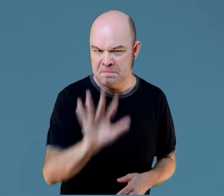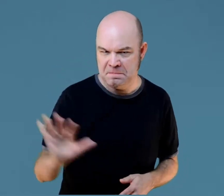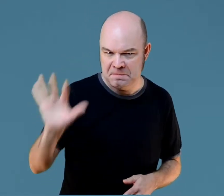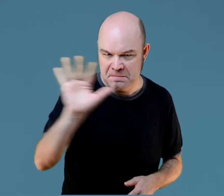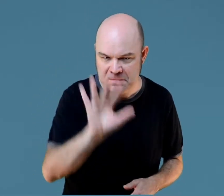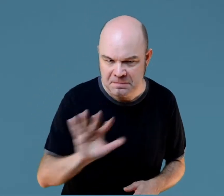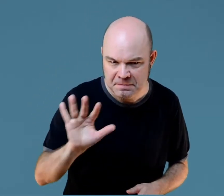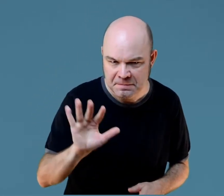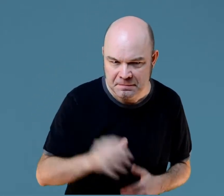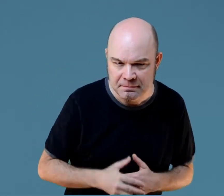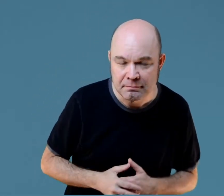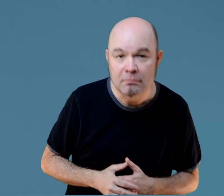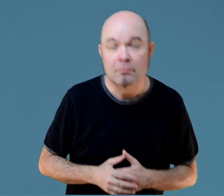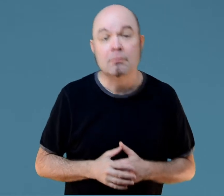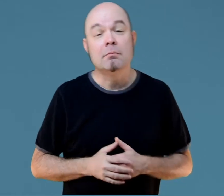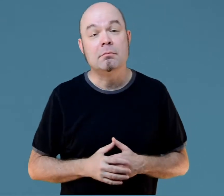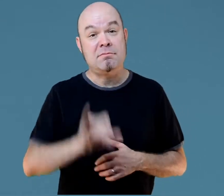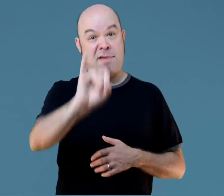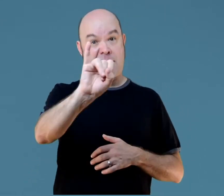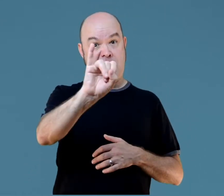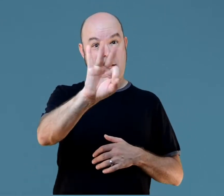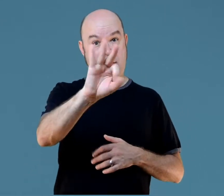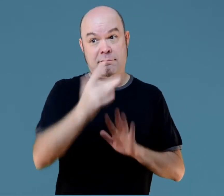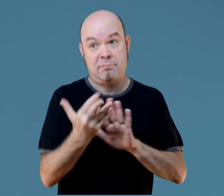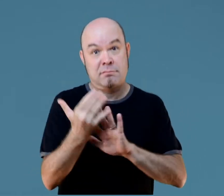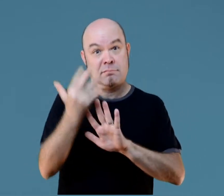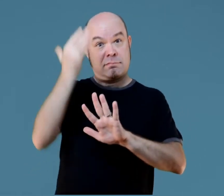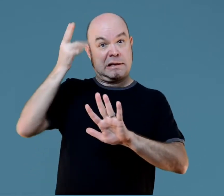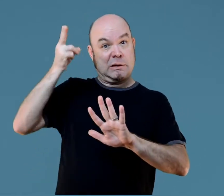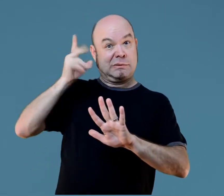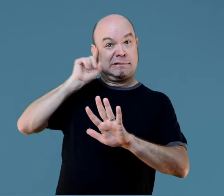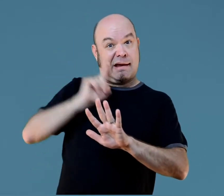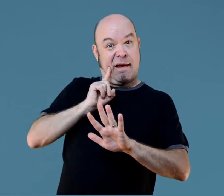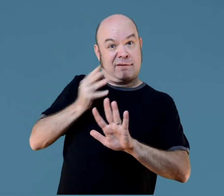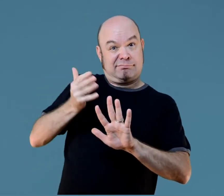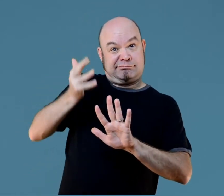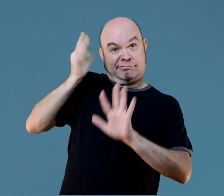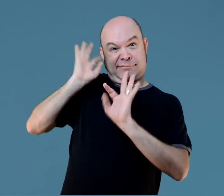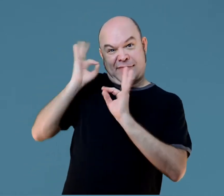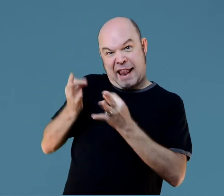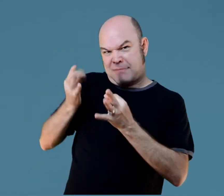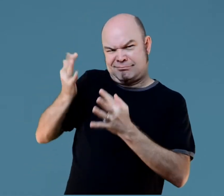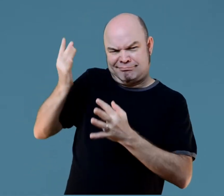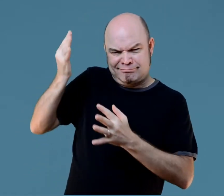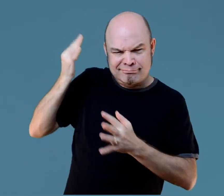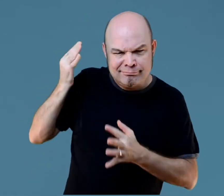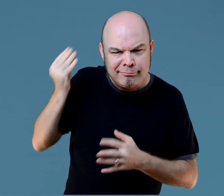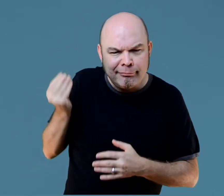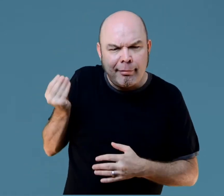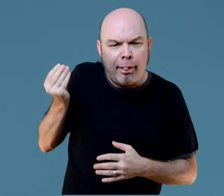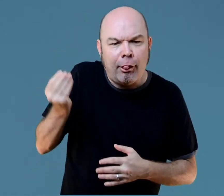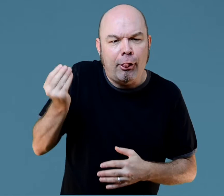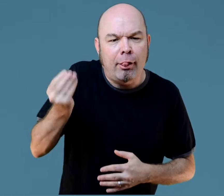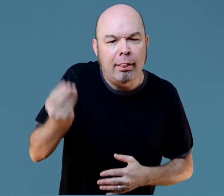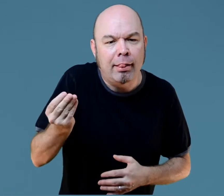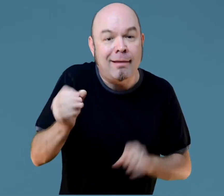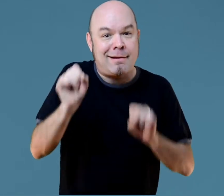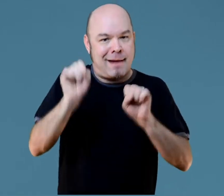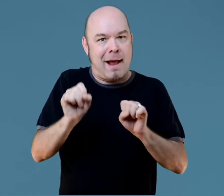25% chance of being deaf. Now, if you have a strong history in your family that keeps